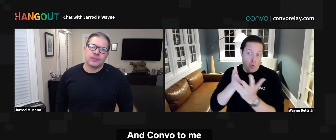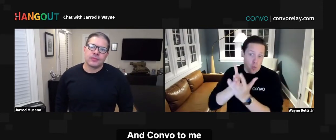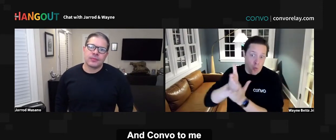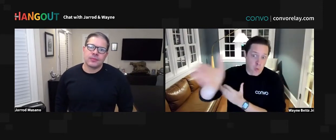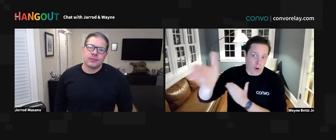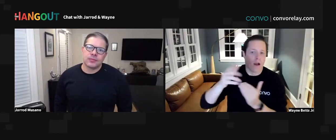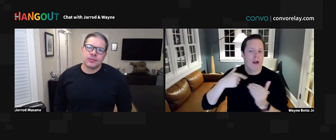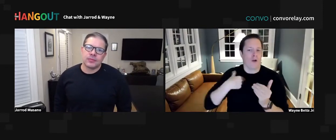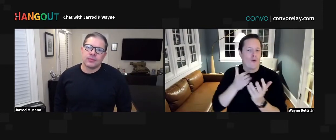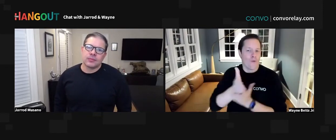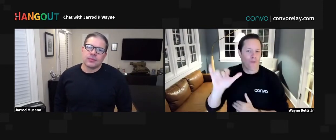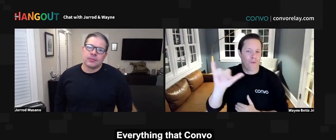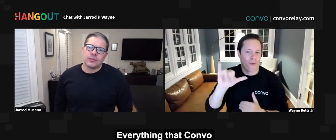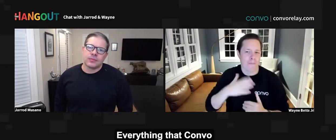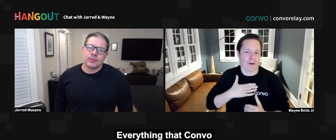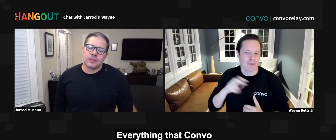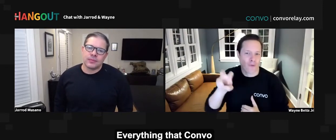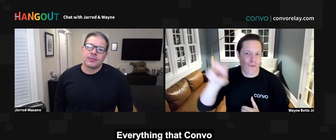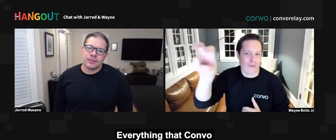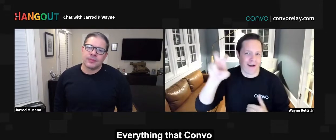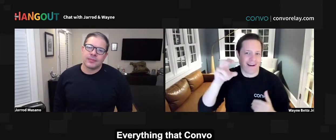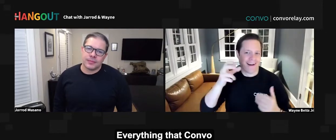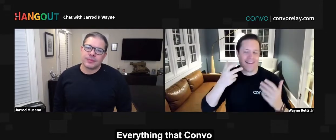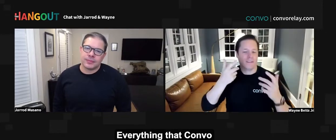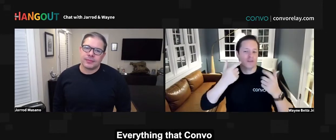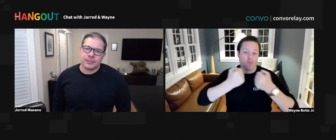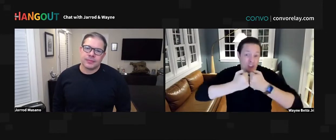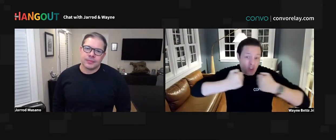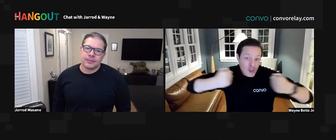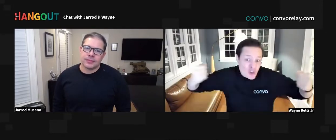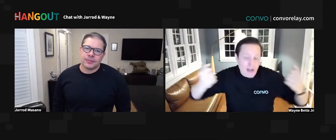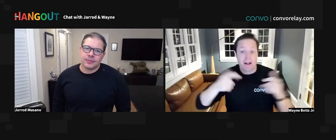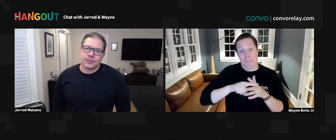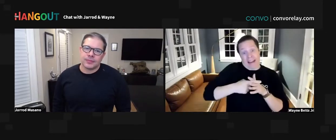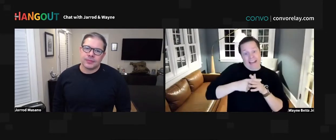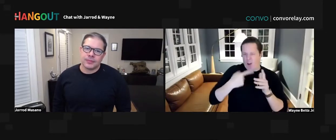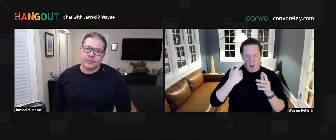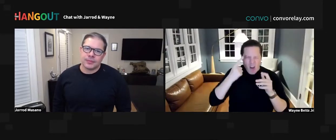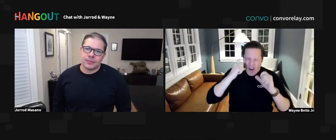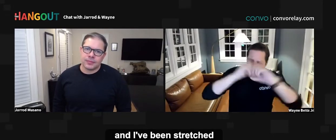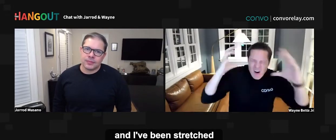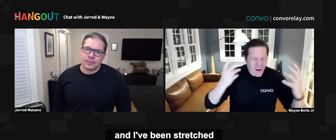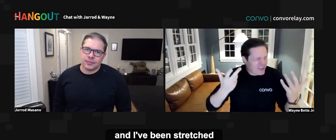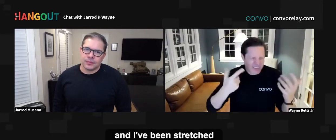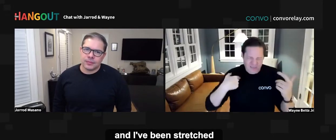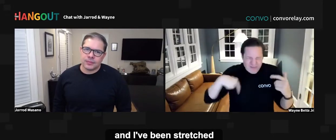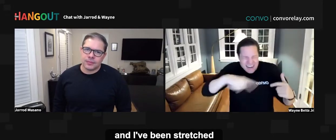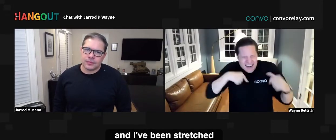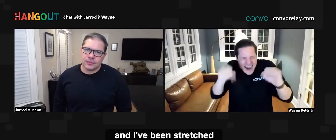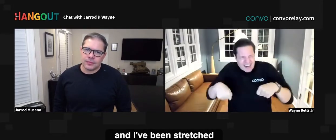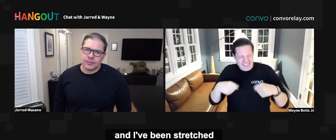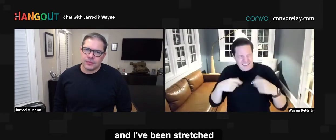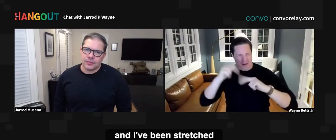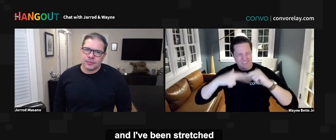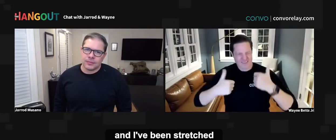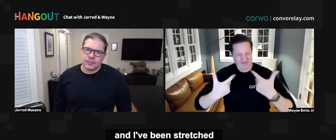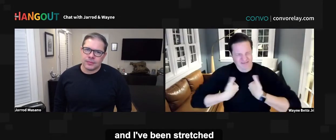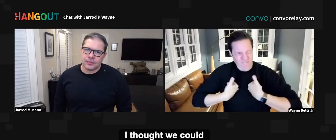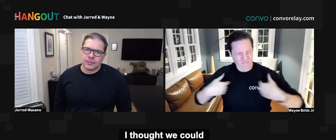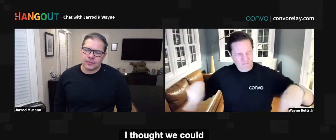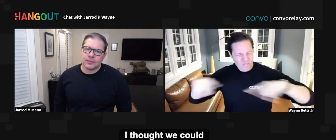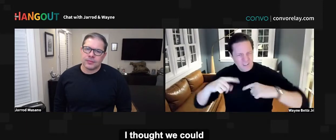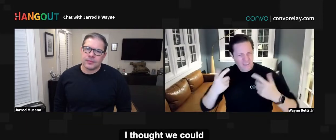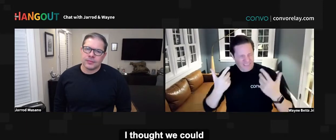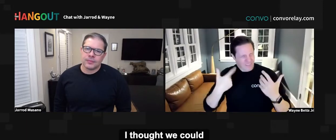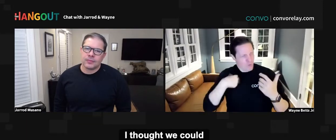am, honestly. Everything that Convo has been through, I also have been through. And I've been stretched thin, right? In the